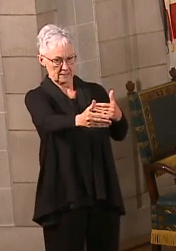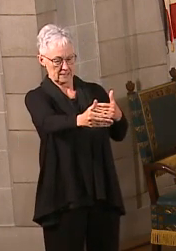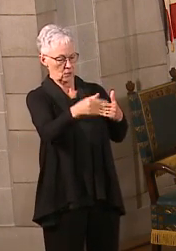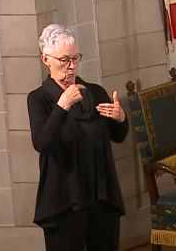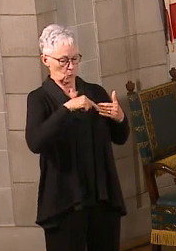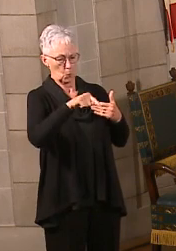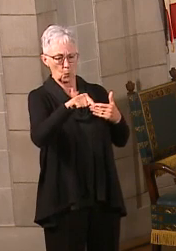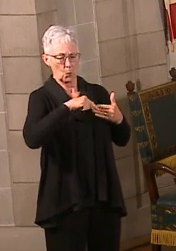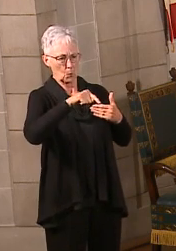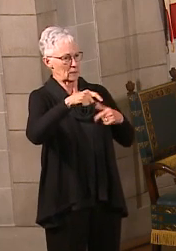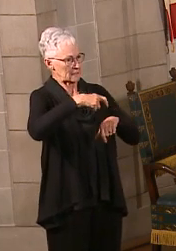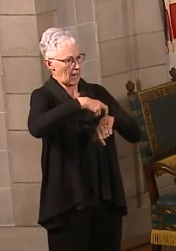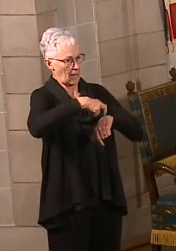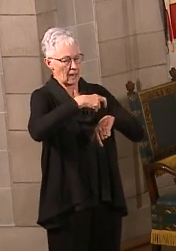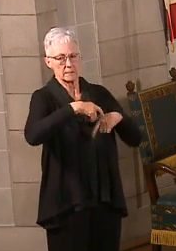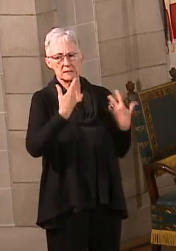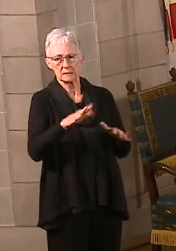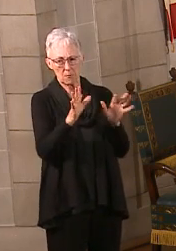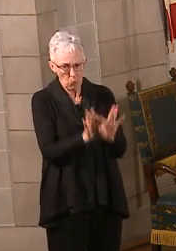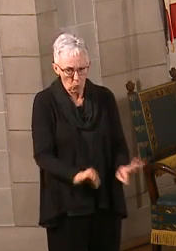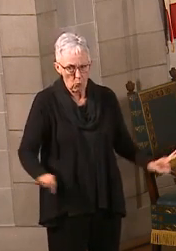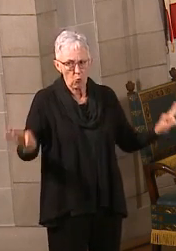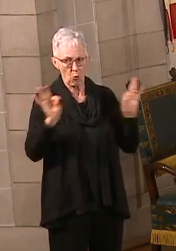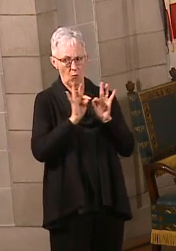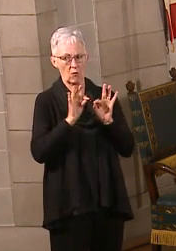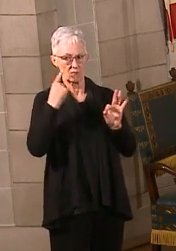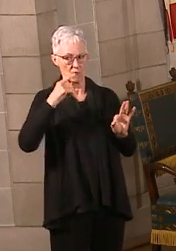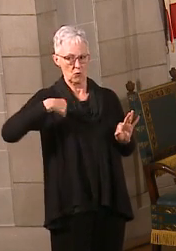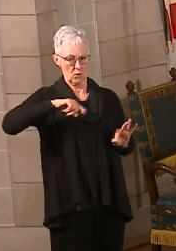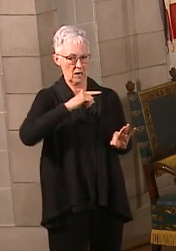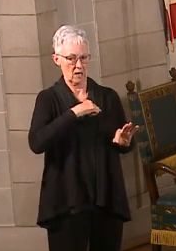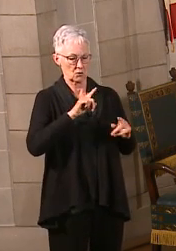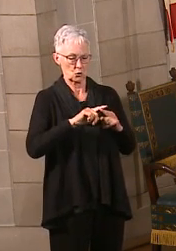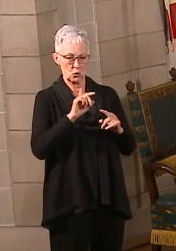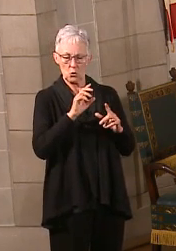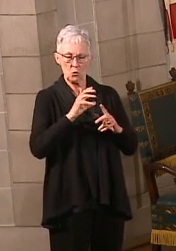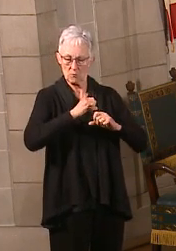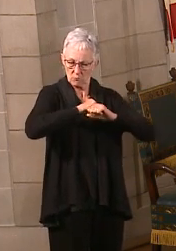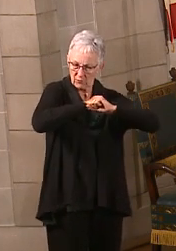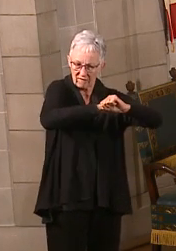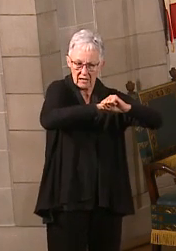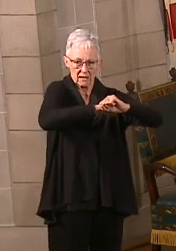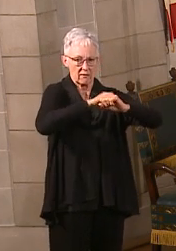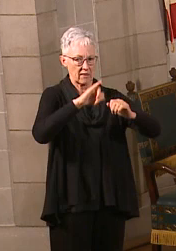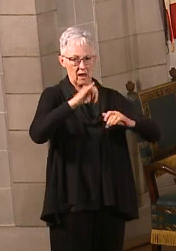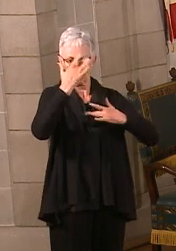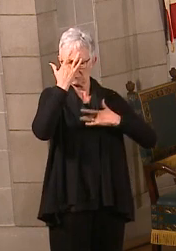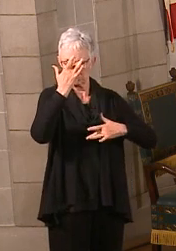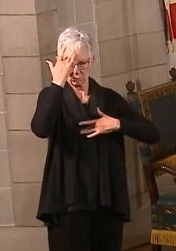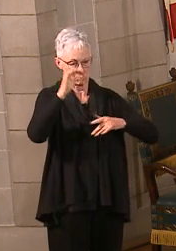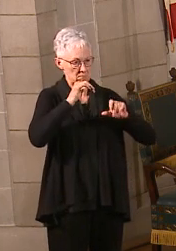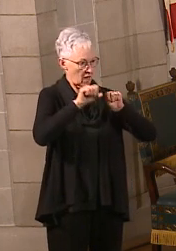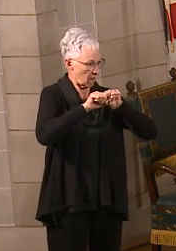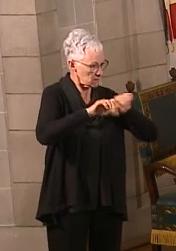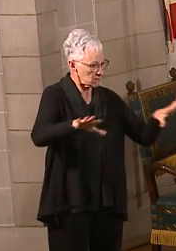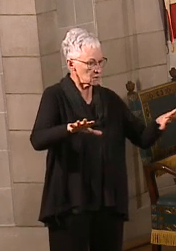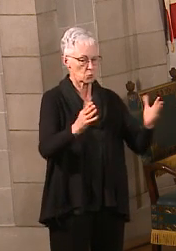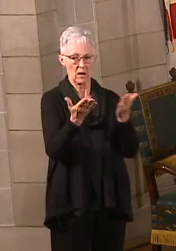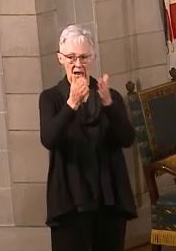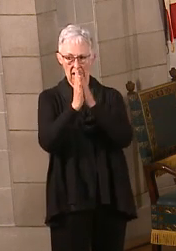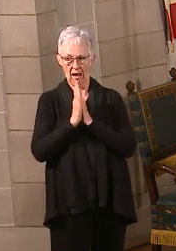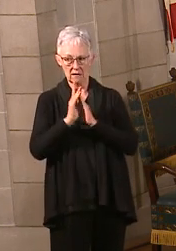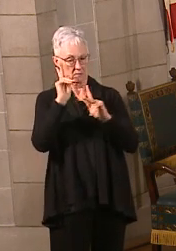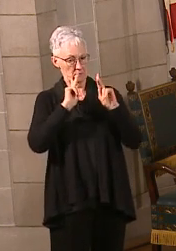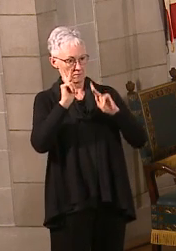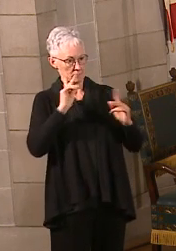21 days are going to be critical in this fight against the coronavirus here in our state. And we really want Nebraskans to focus on